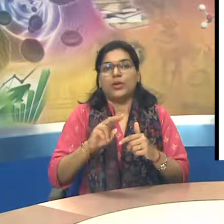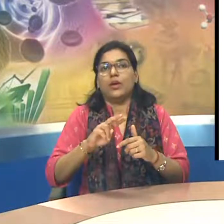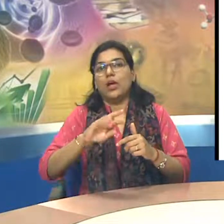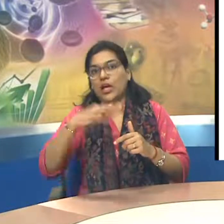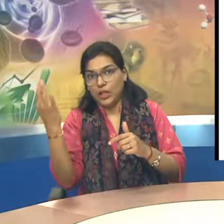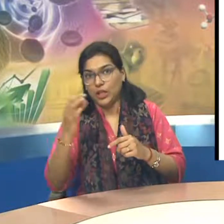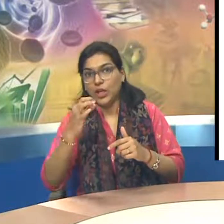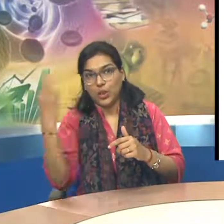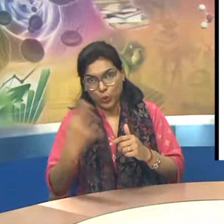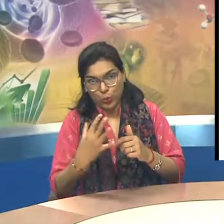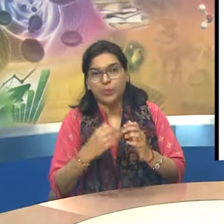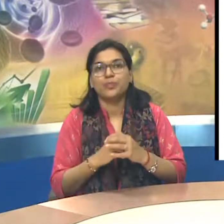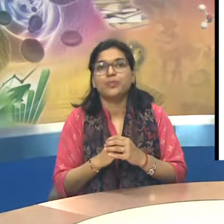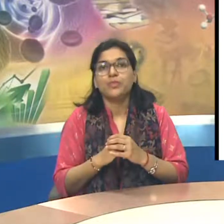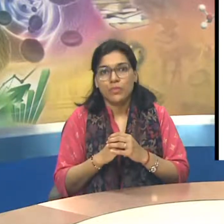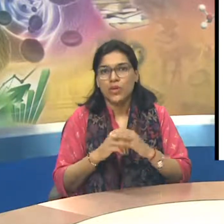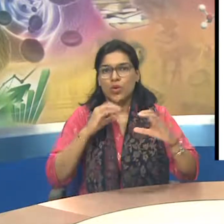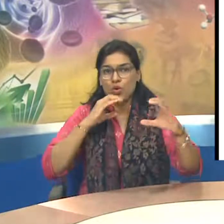Now, new topic is